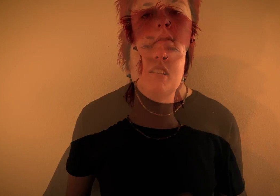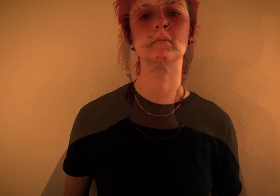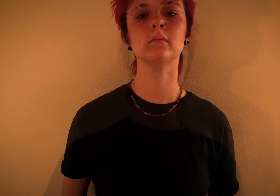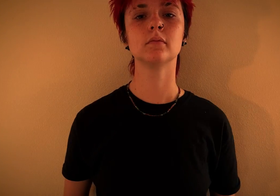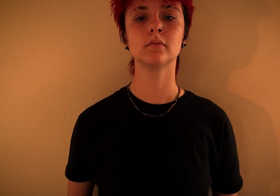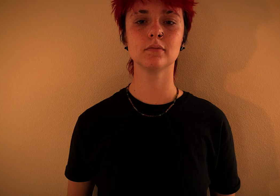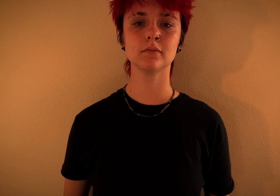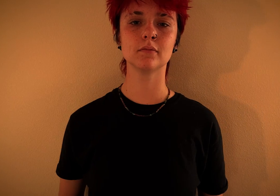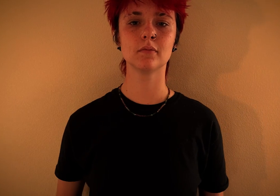world